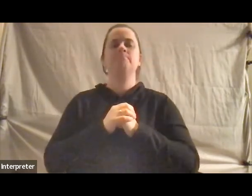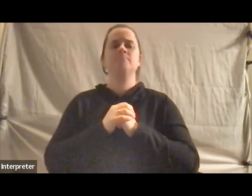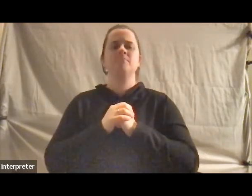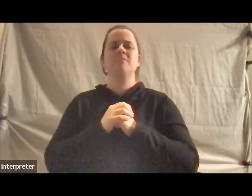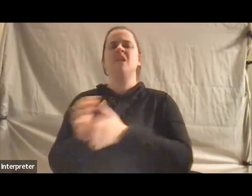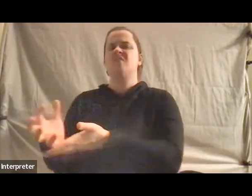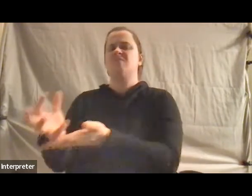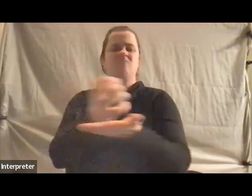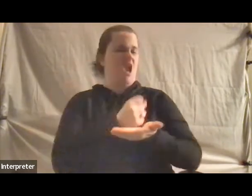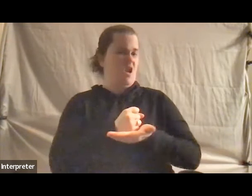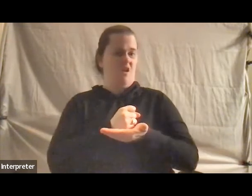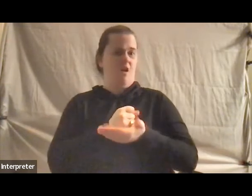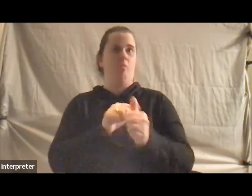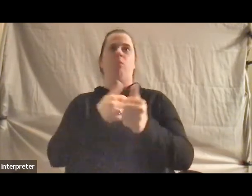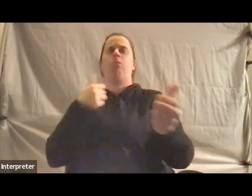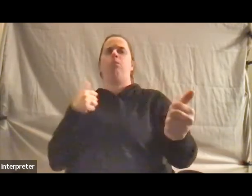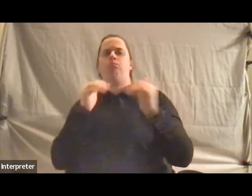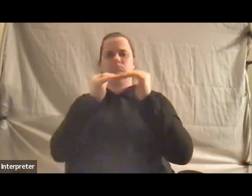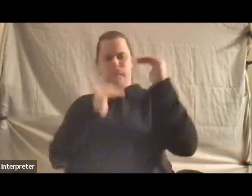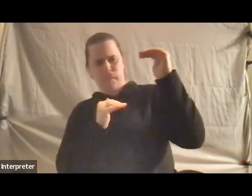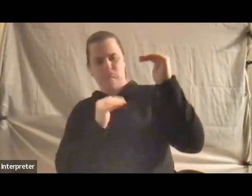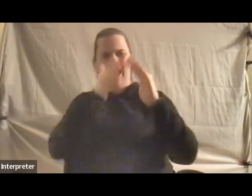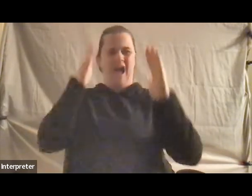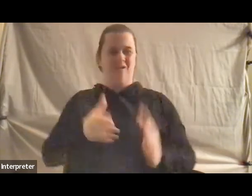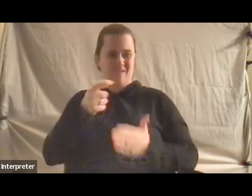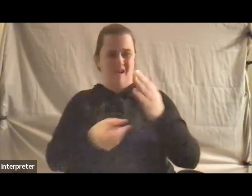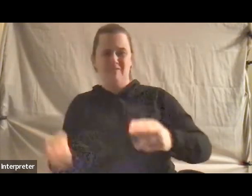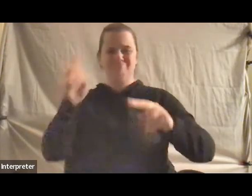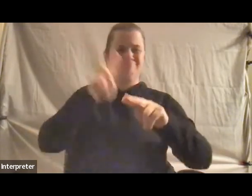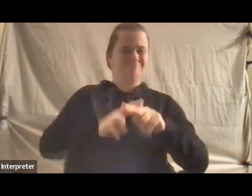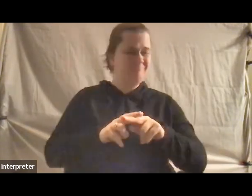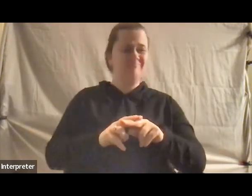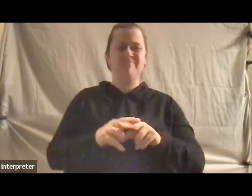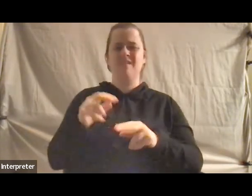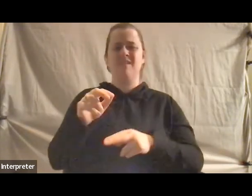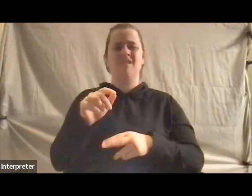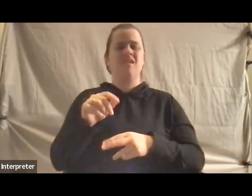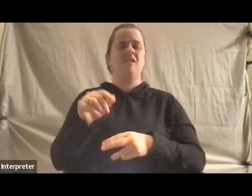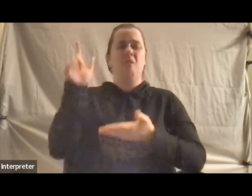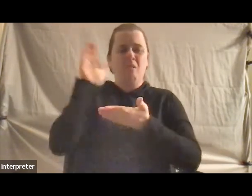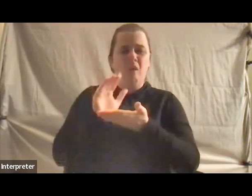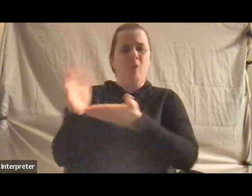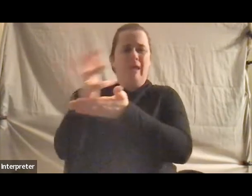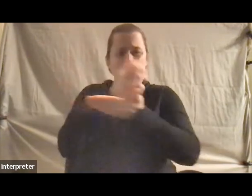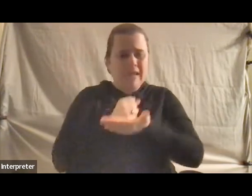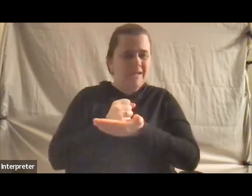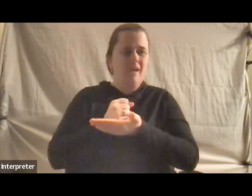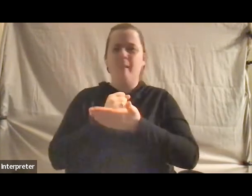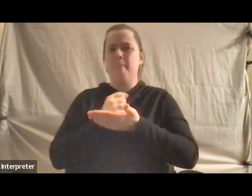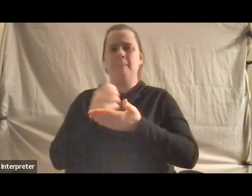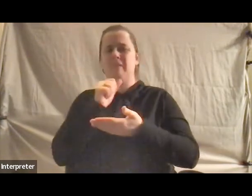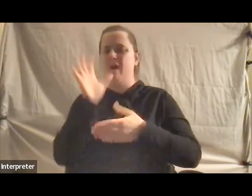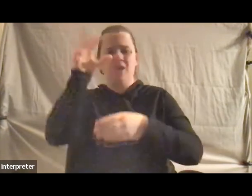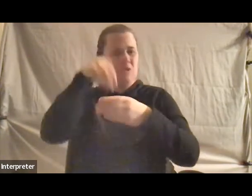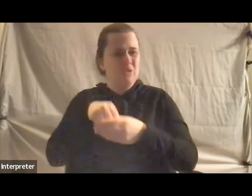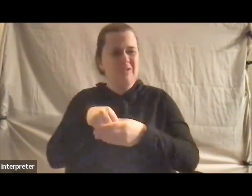not kept up with housing costs. Low-income households are being priced out of the rental market. Special